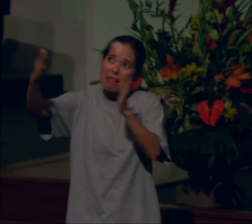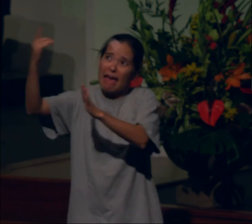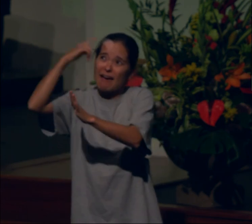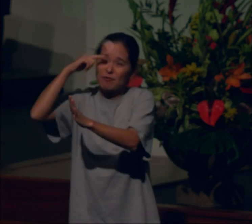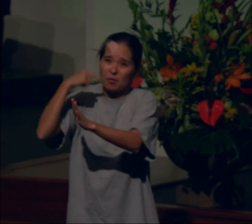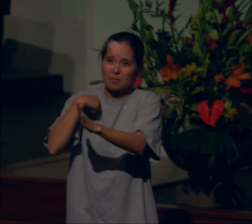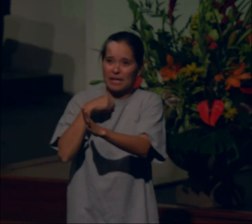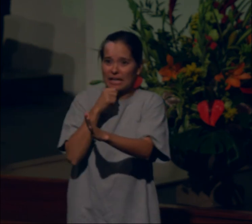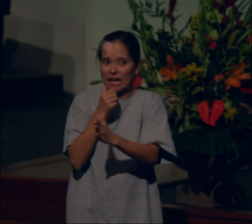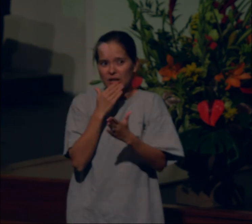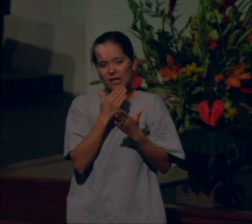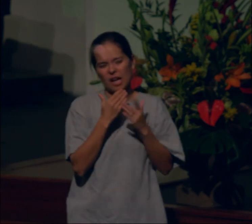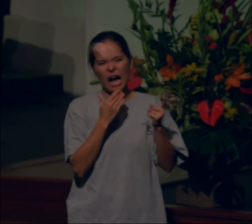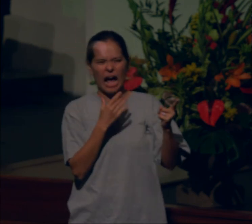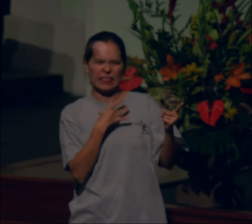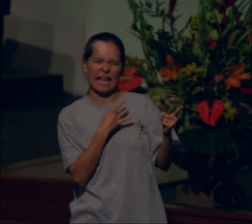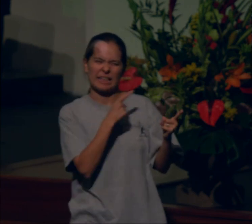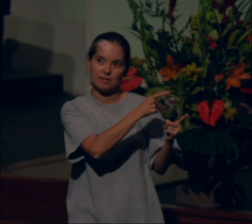as that